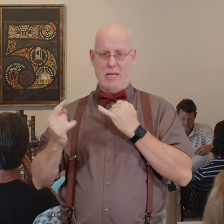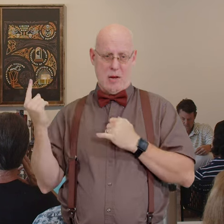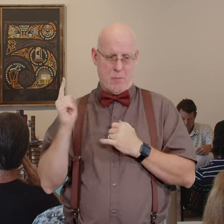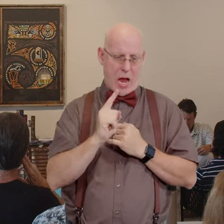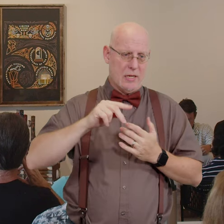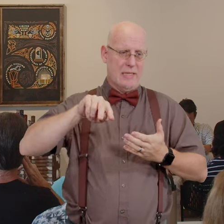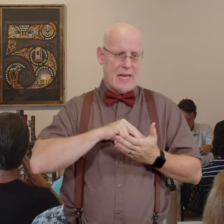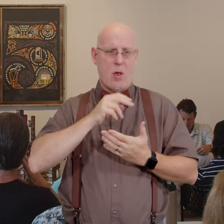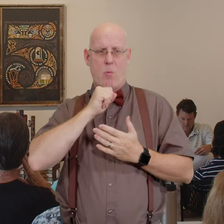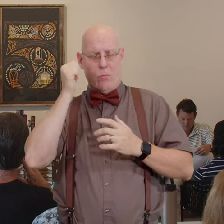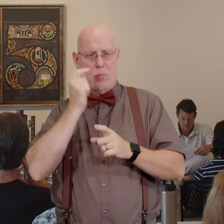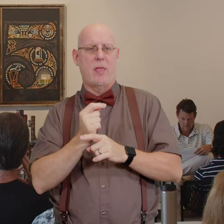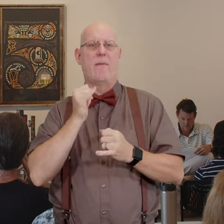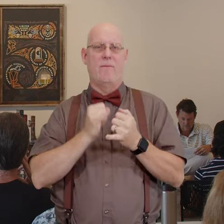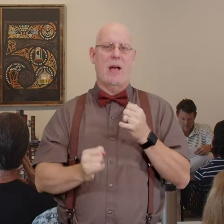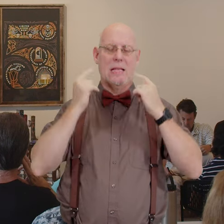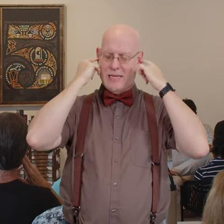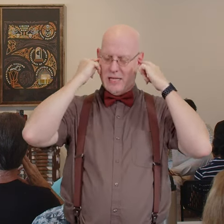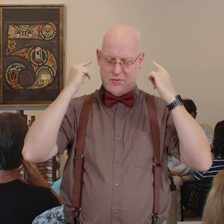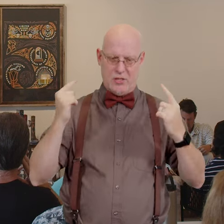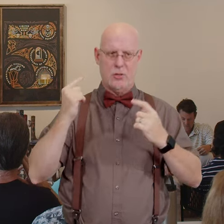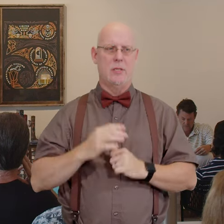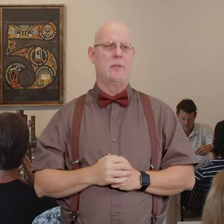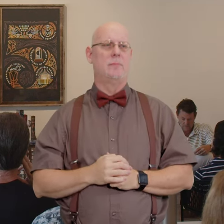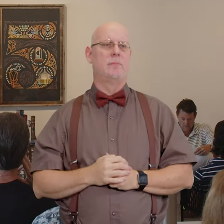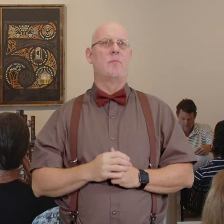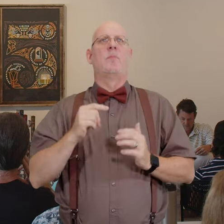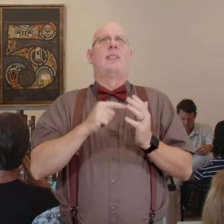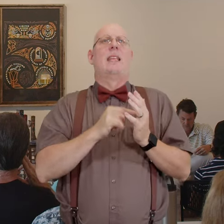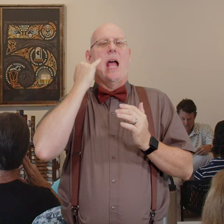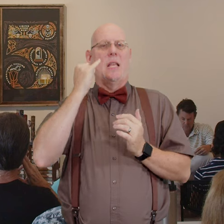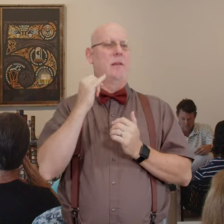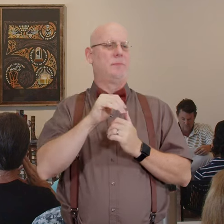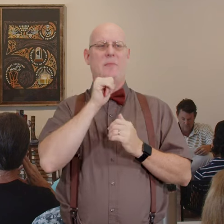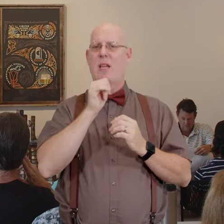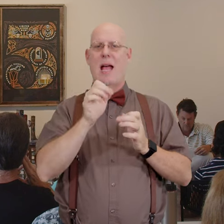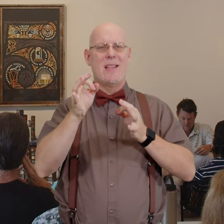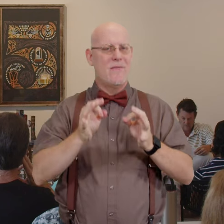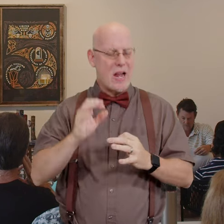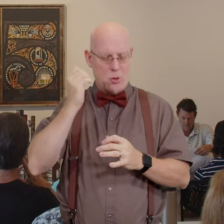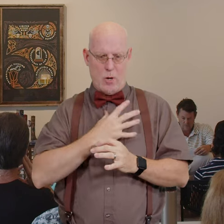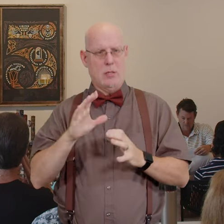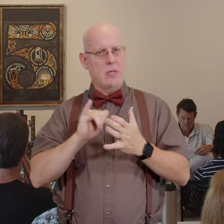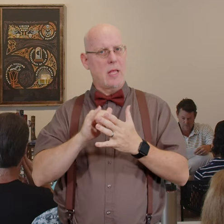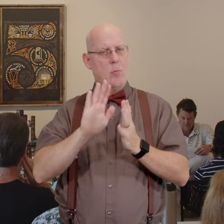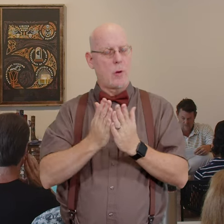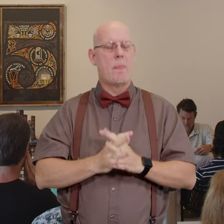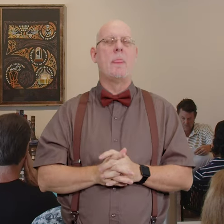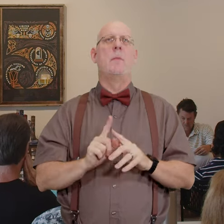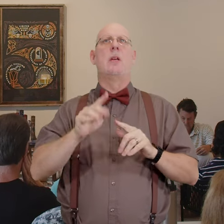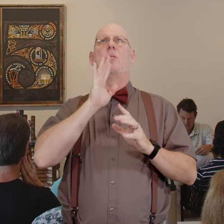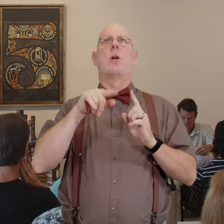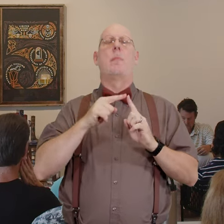and dance, and the elder brothers finally take their fingers out of their ears. Like, this is the idea of grace. Now, he's not defining grace here. He does that in that